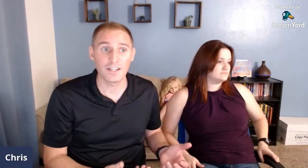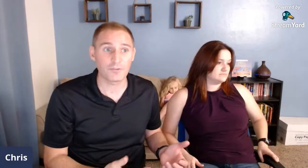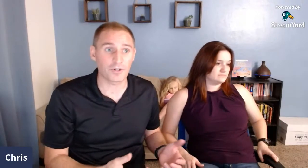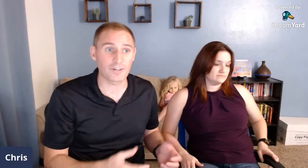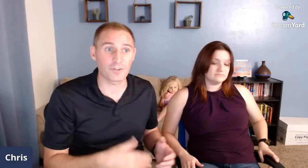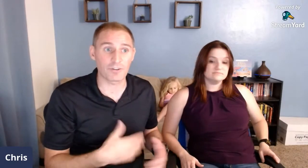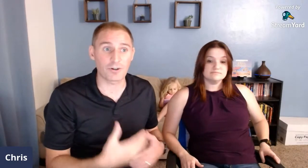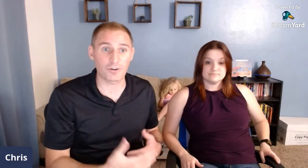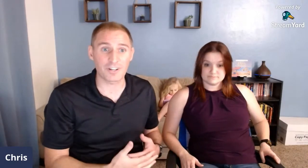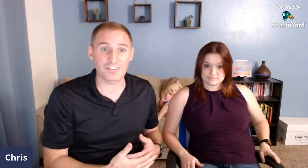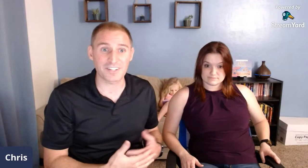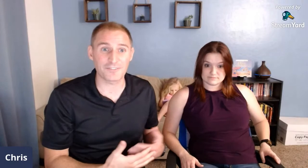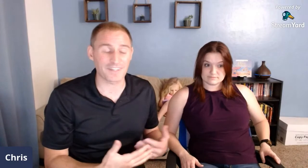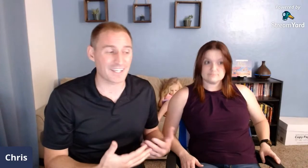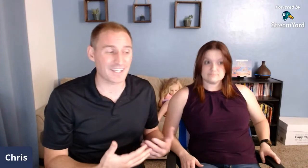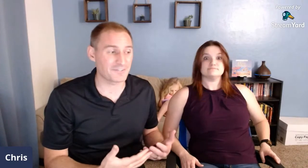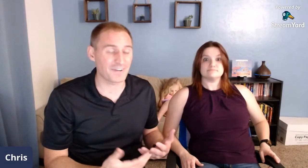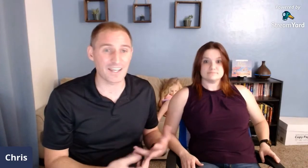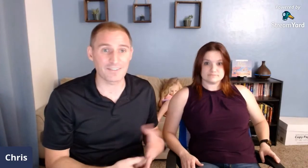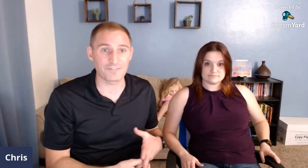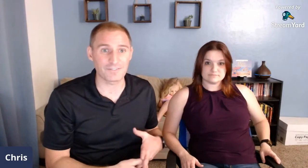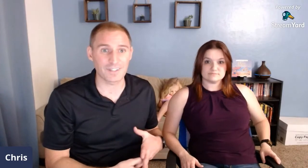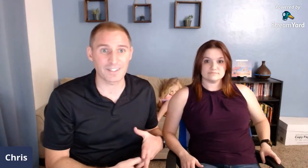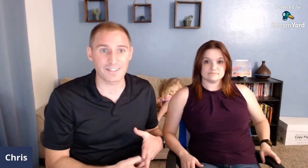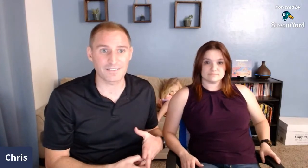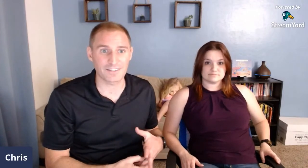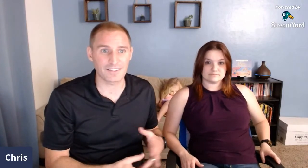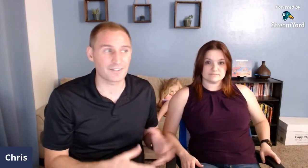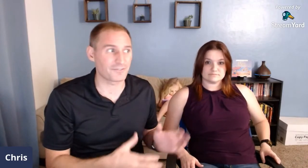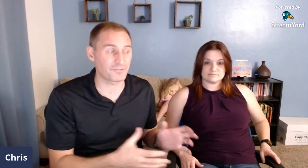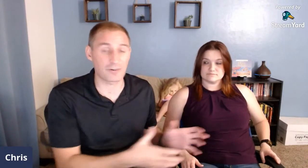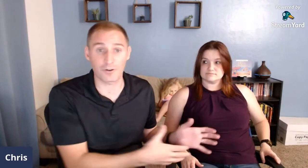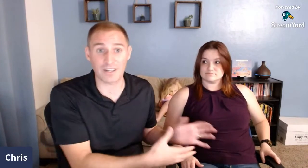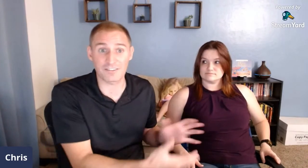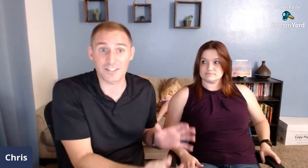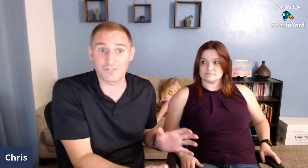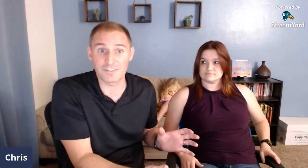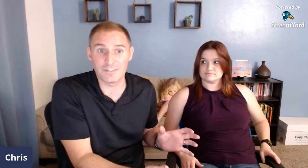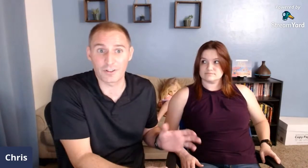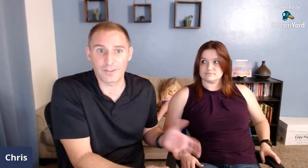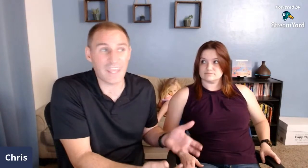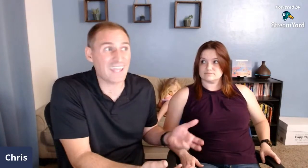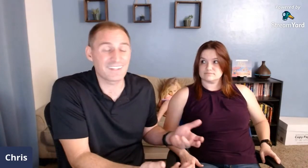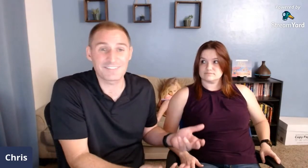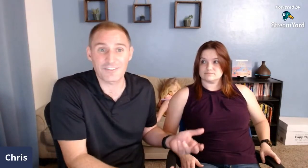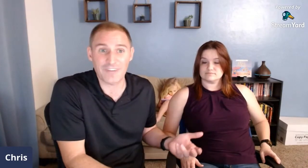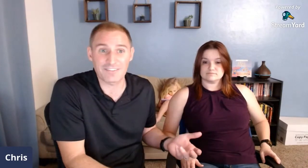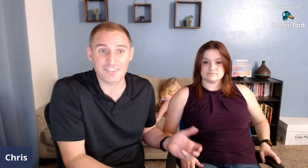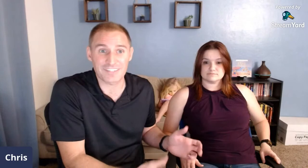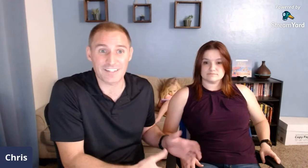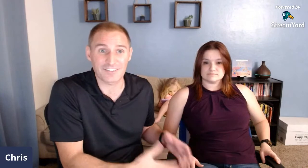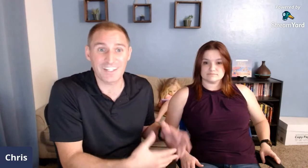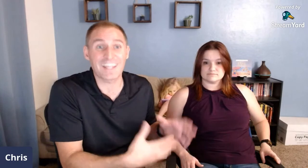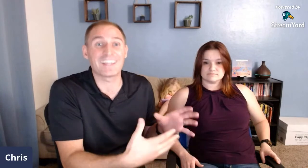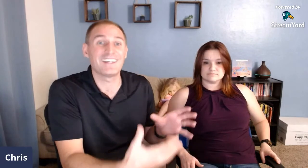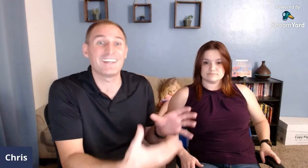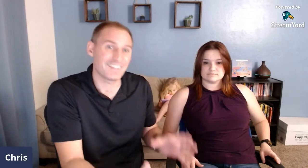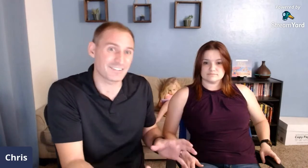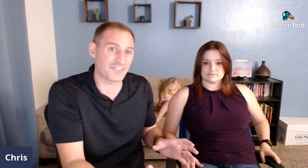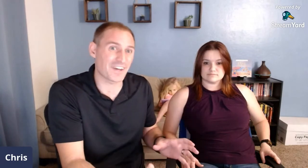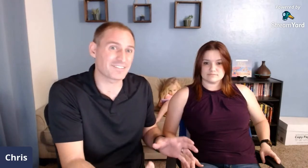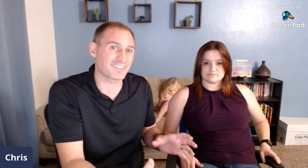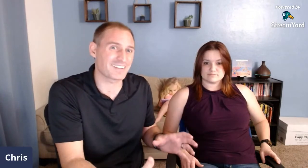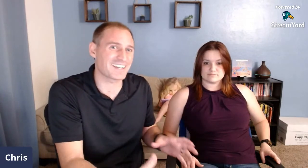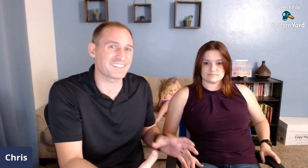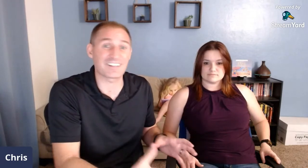now, where if you're recording yourself like every 5, recording yourself. Hey, these are the 5 signs I learned today.